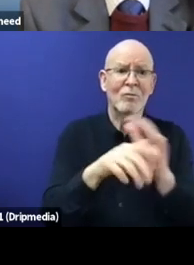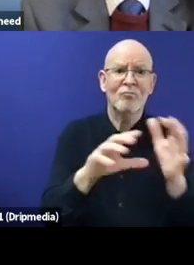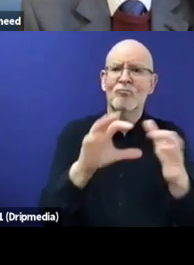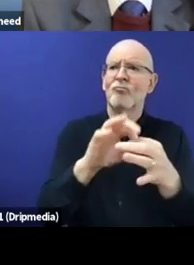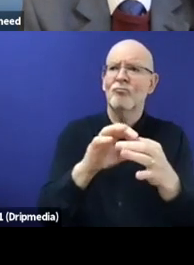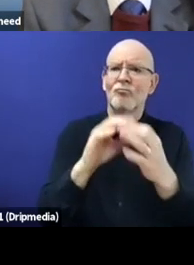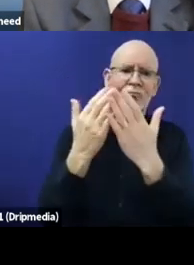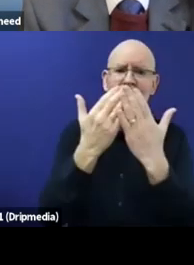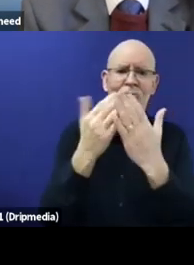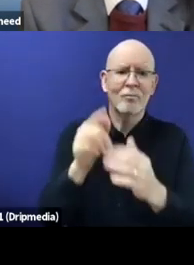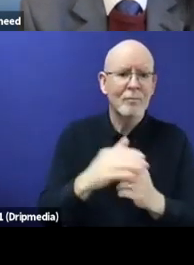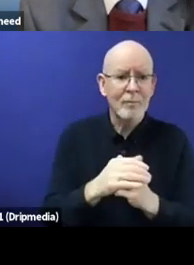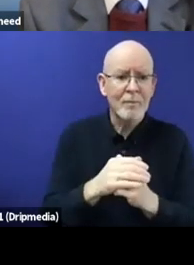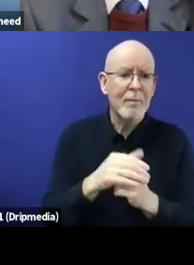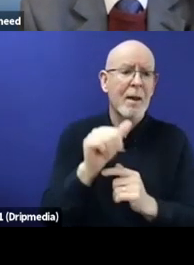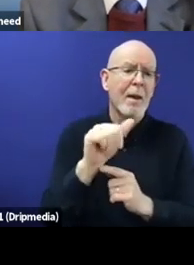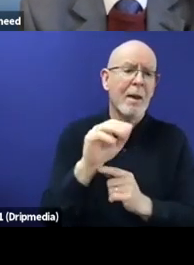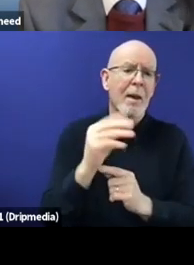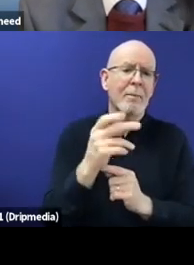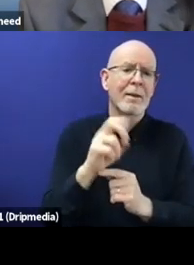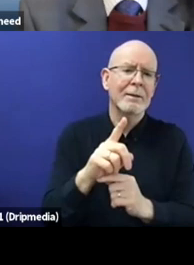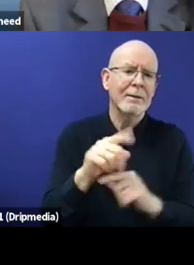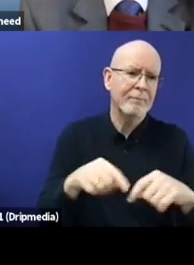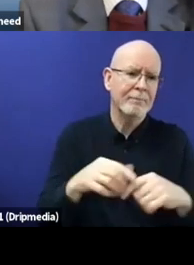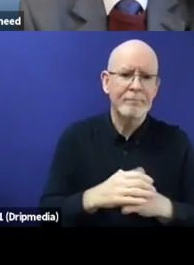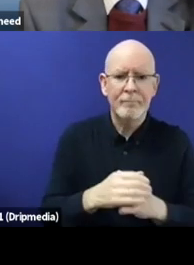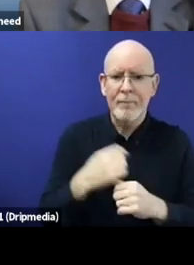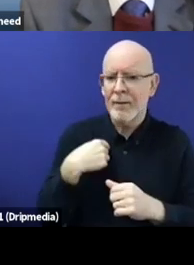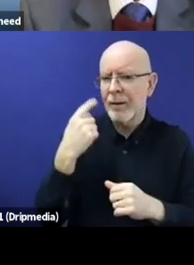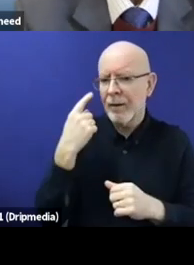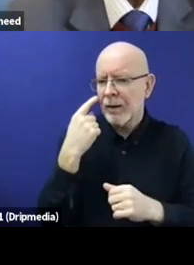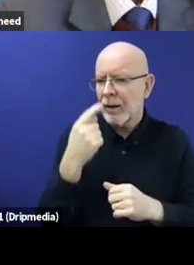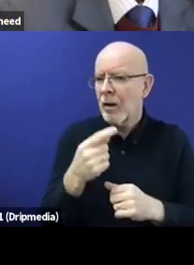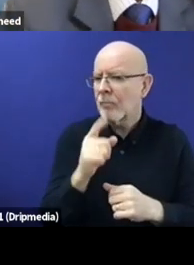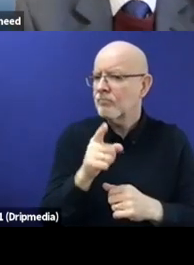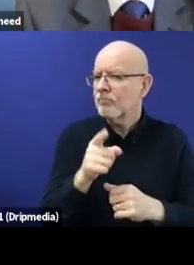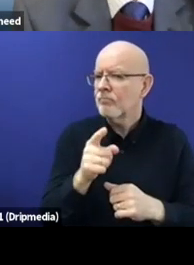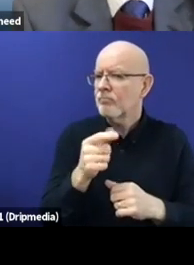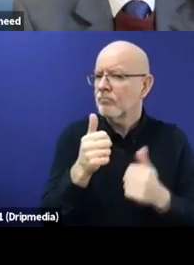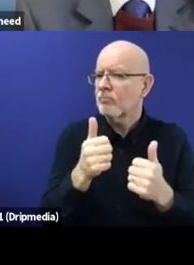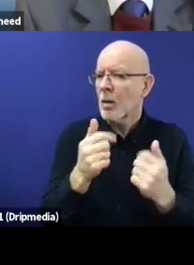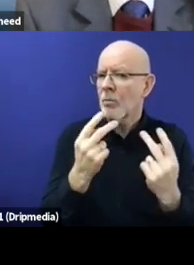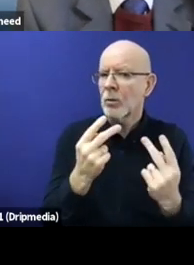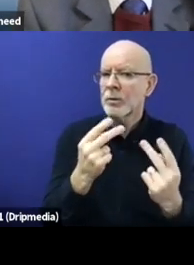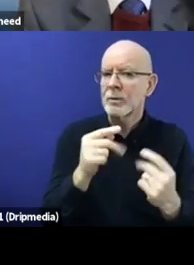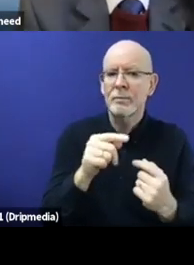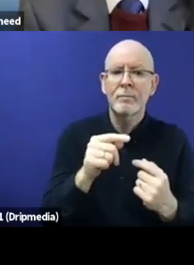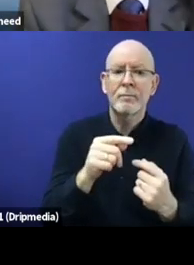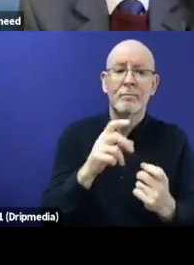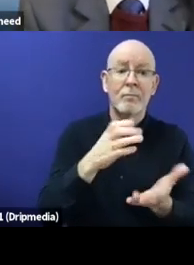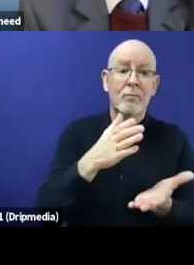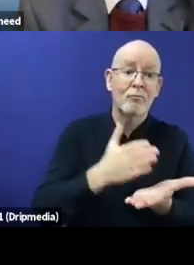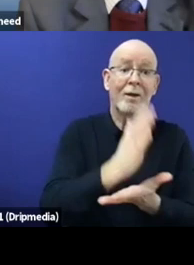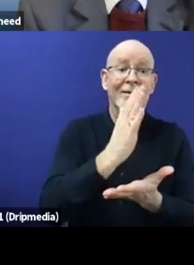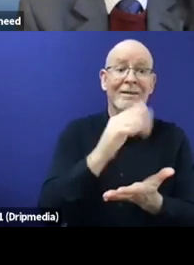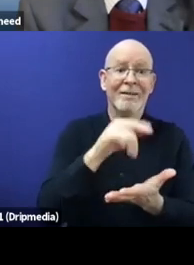affordability, and so on and so forth, but also at the same time ensuring that the education is framed as an empowering right